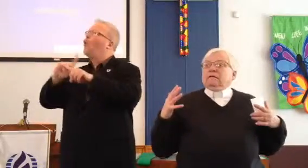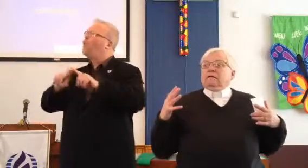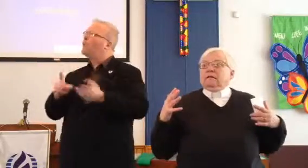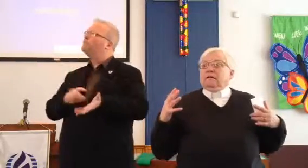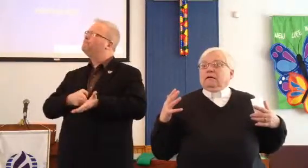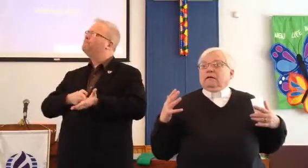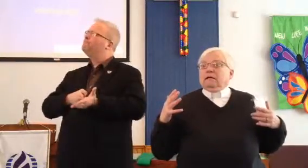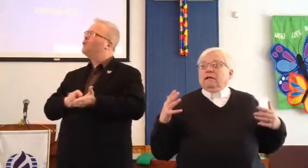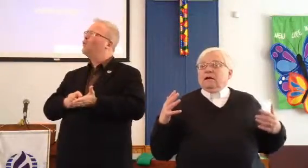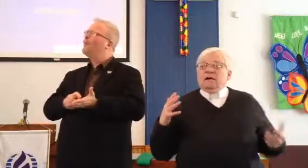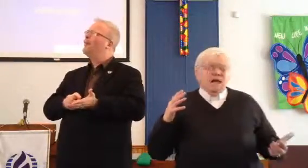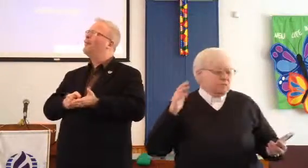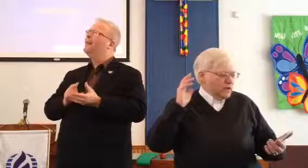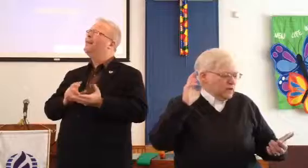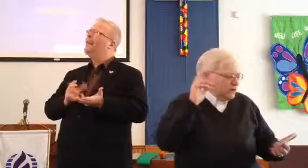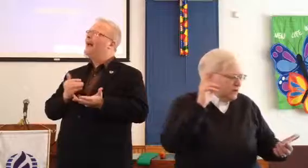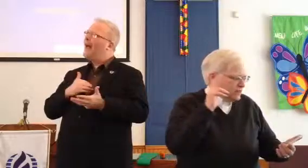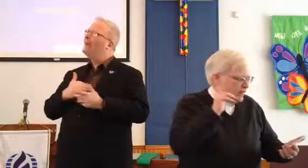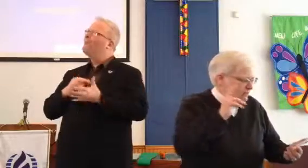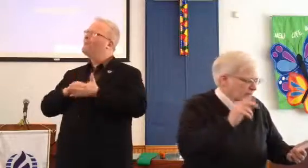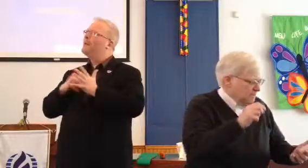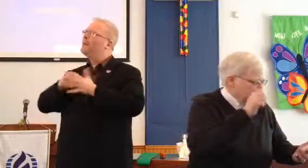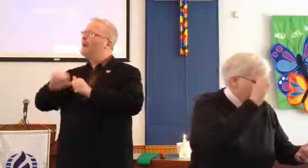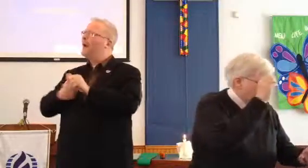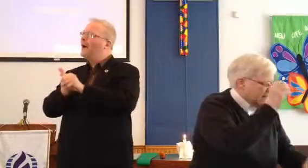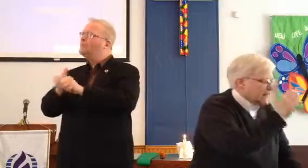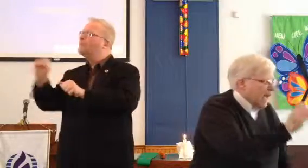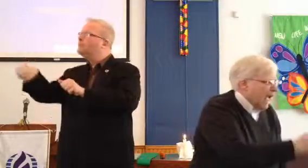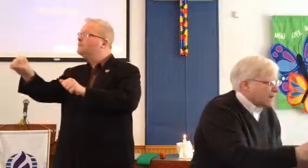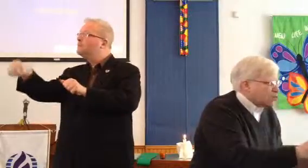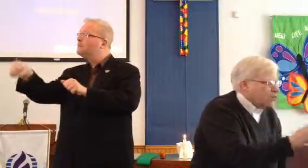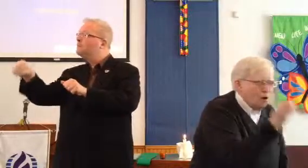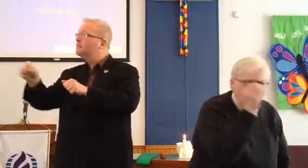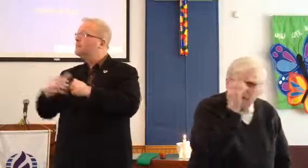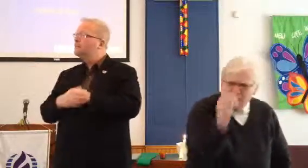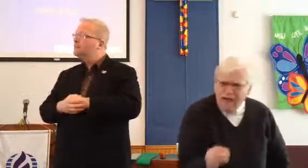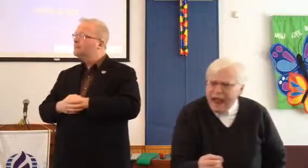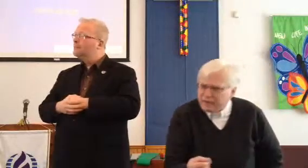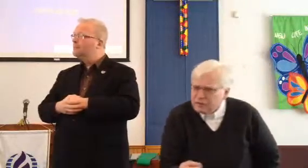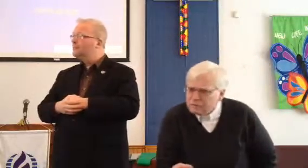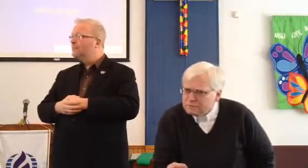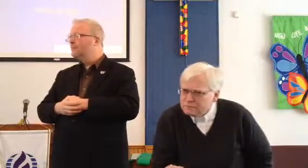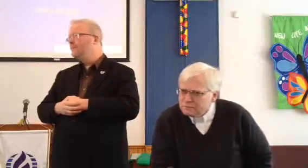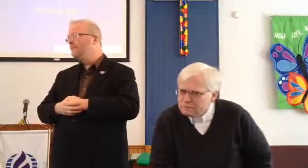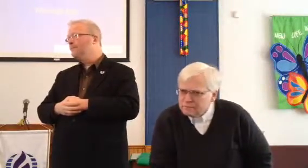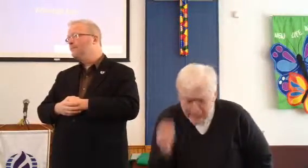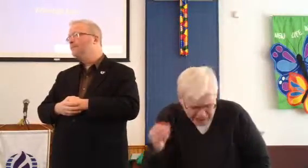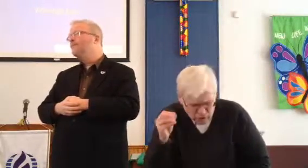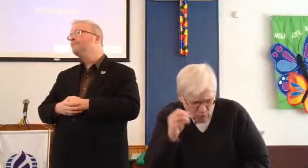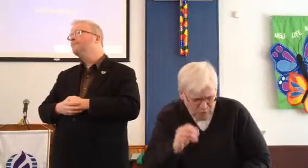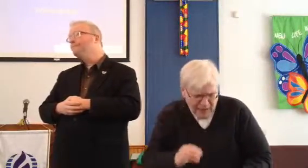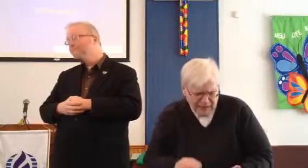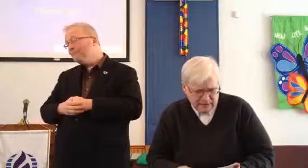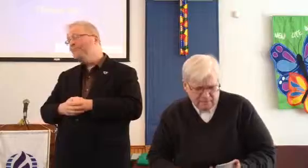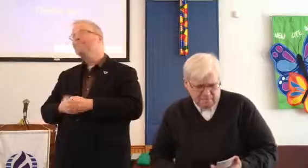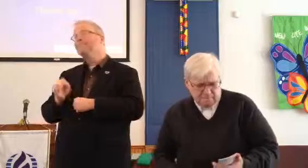back. And we either accept it as actual fact,